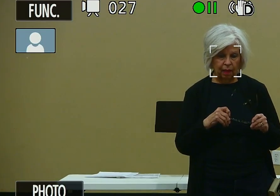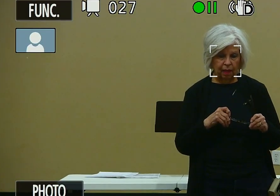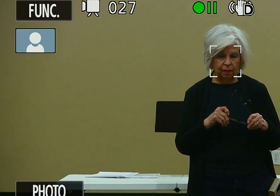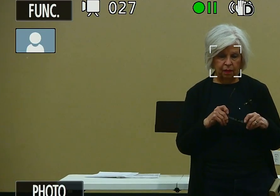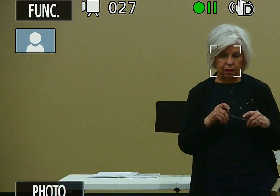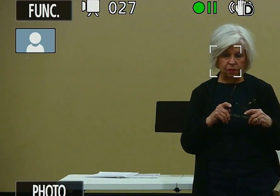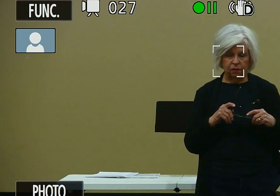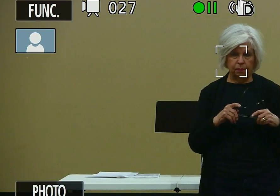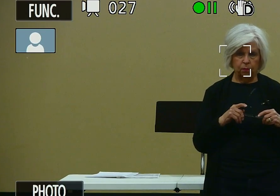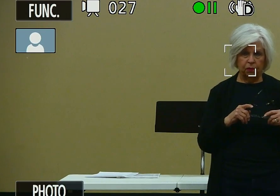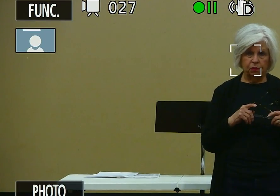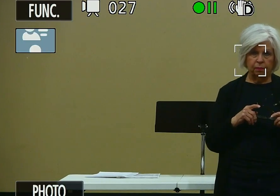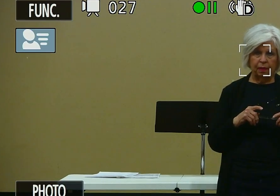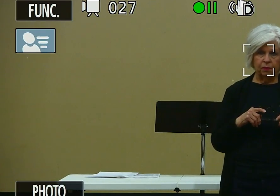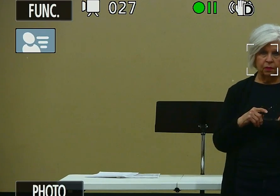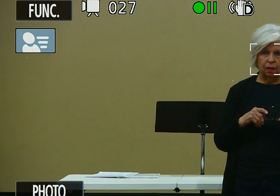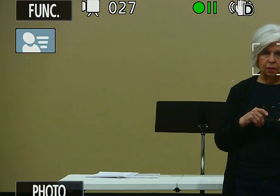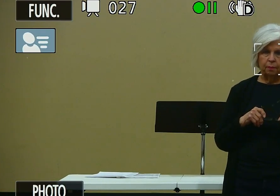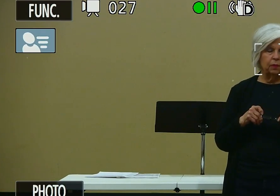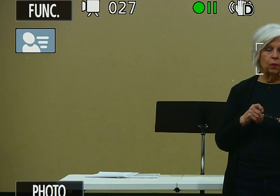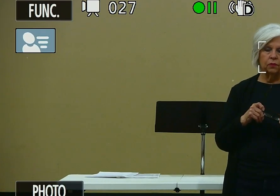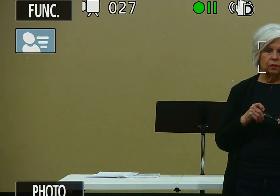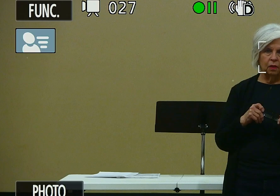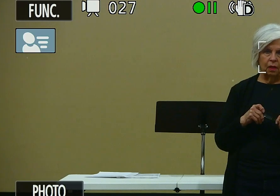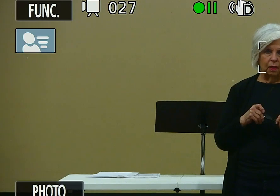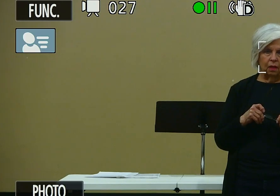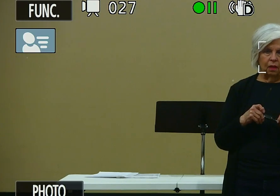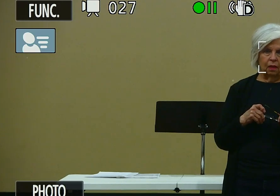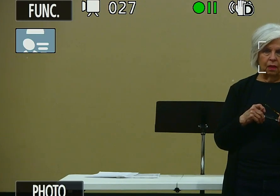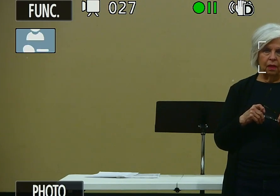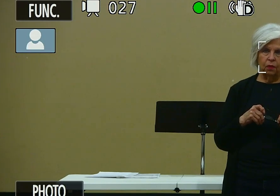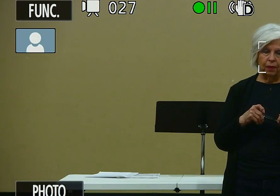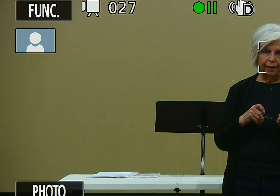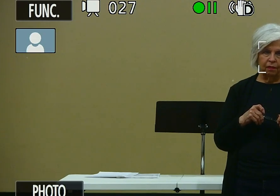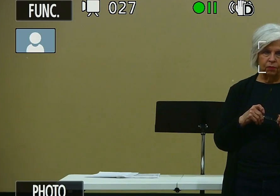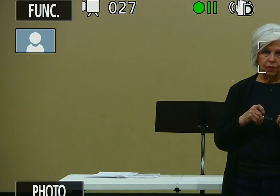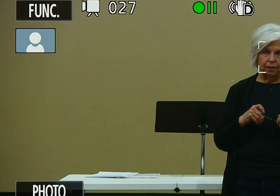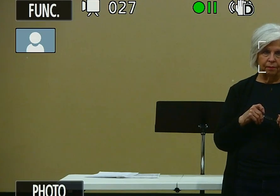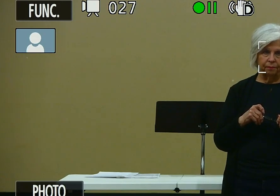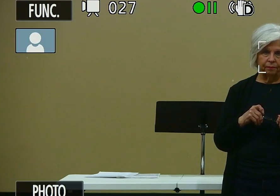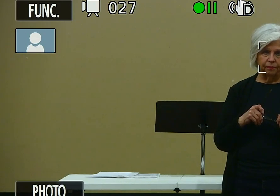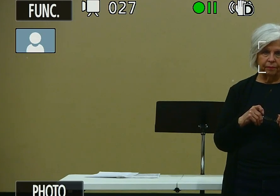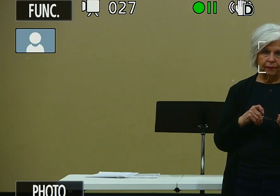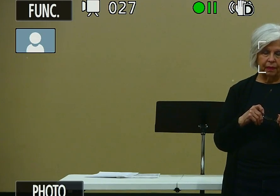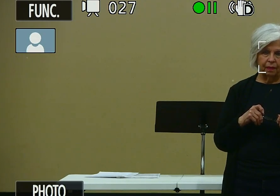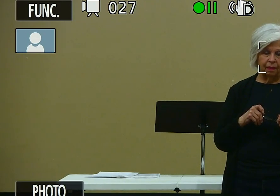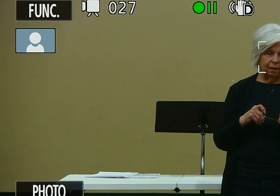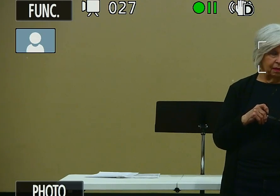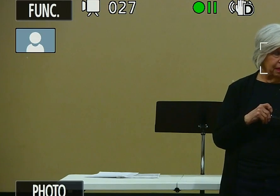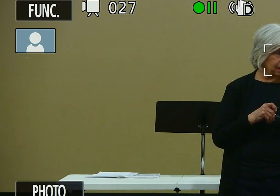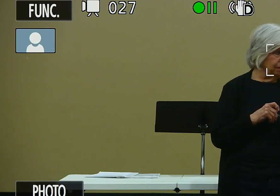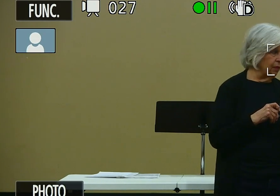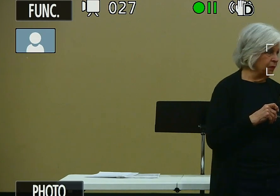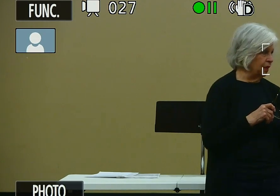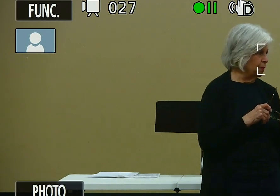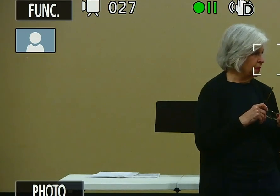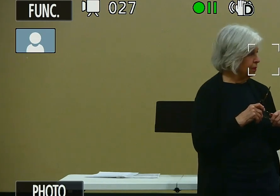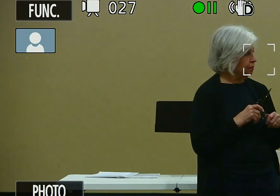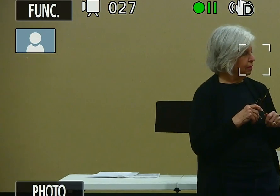and it is Midwestern Baptist, not Midwestern, the one in California. What's the name of the